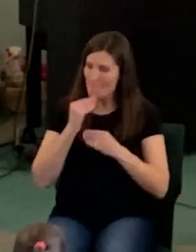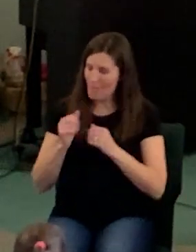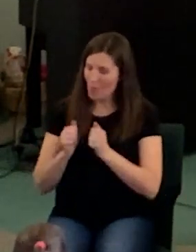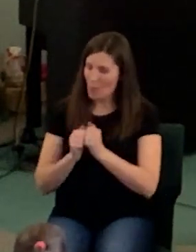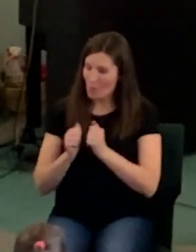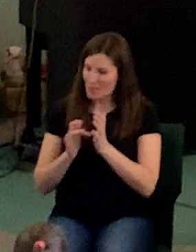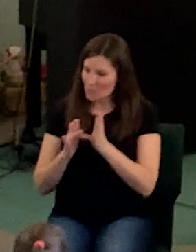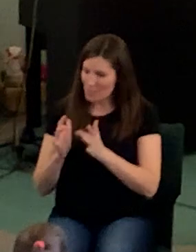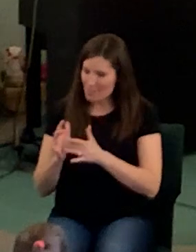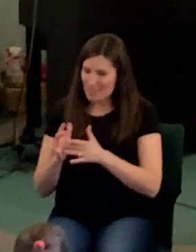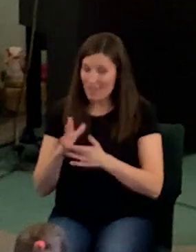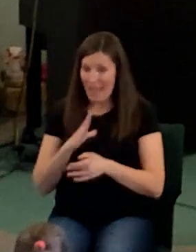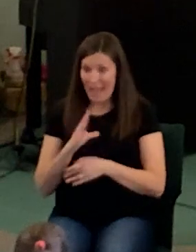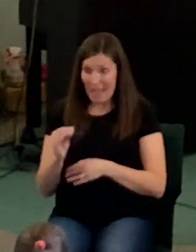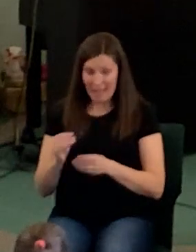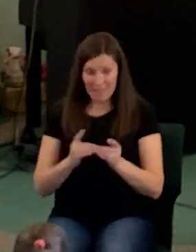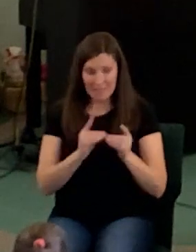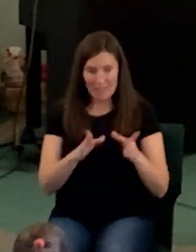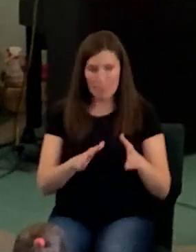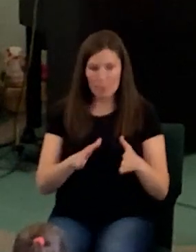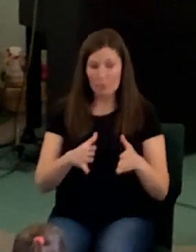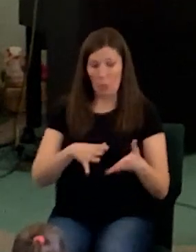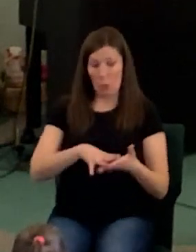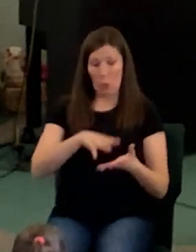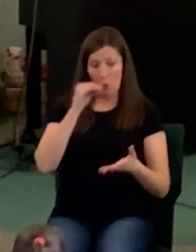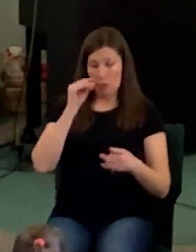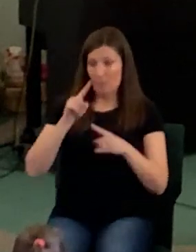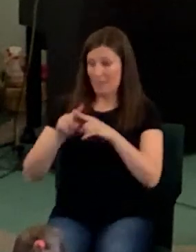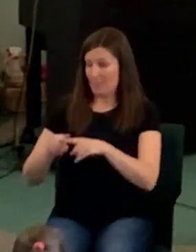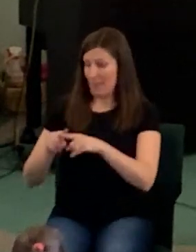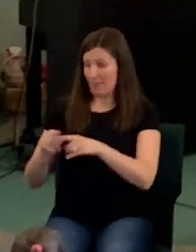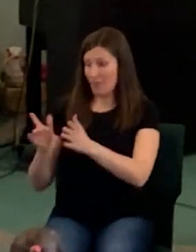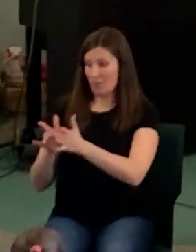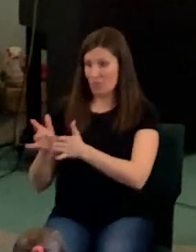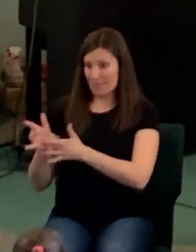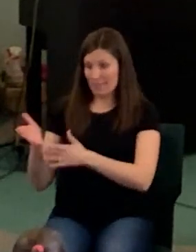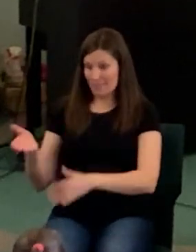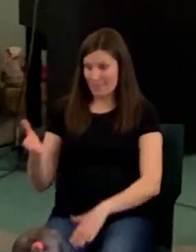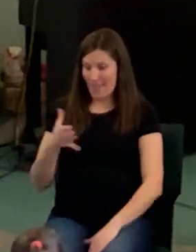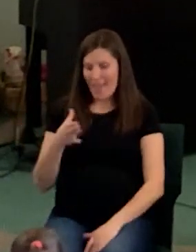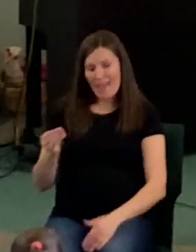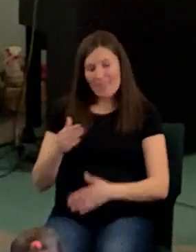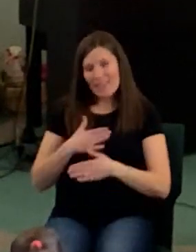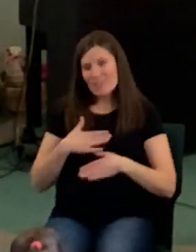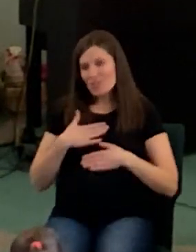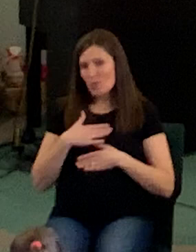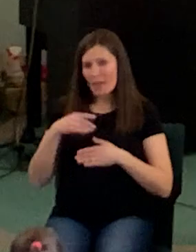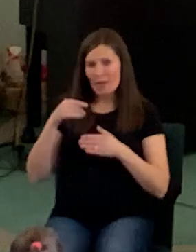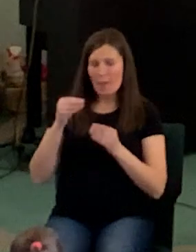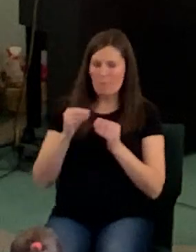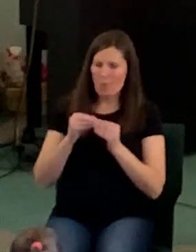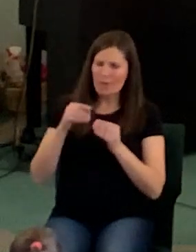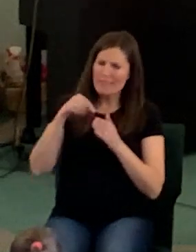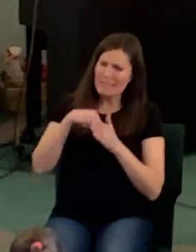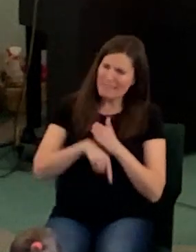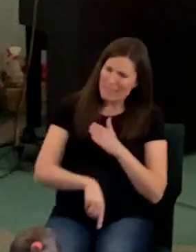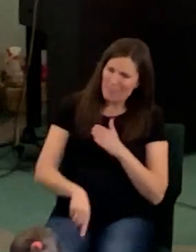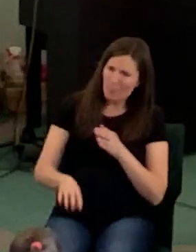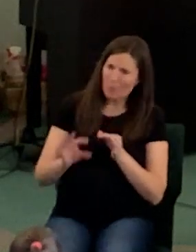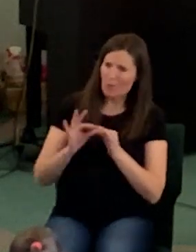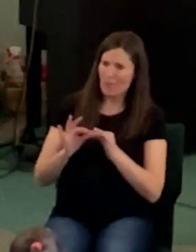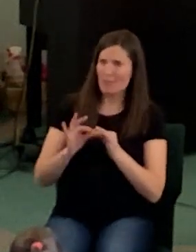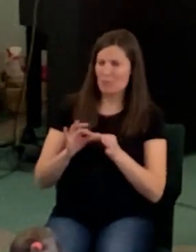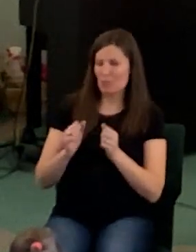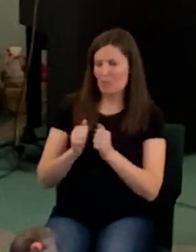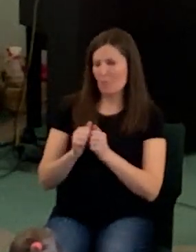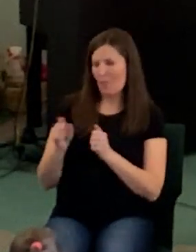Not only that, they learned to be dependent on him, and they enjoyed a deeper, more meaningful relationship